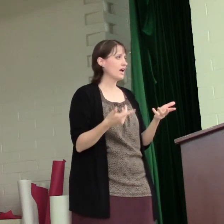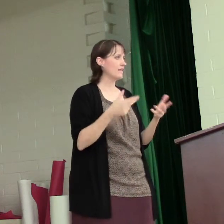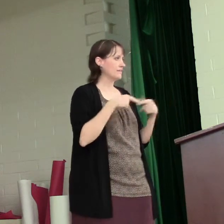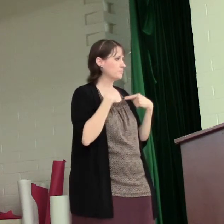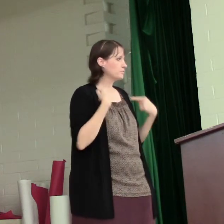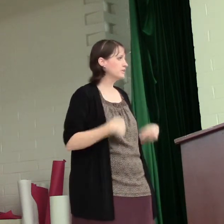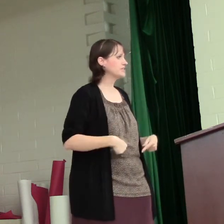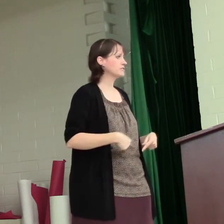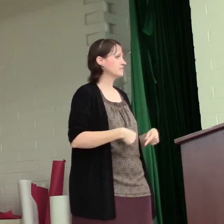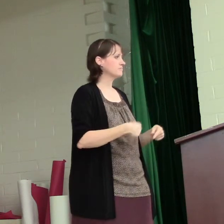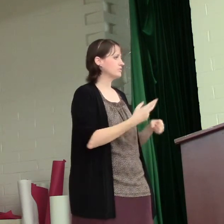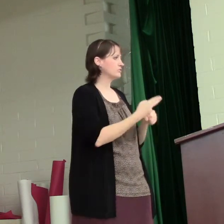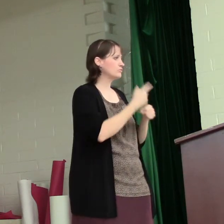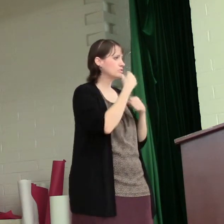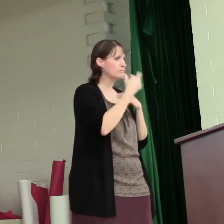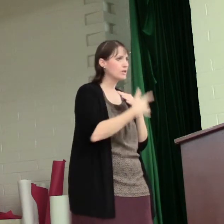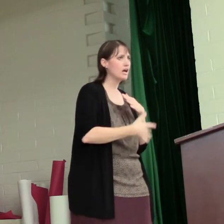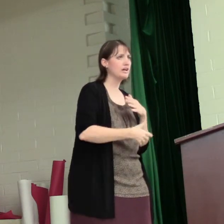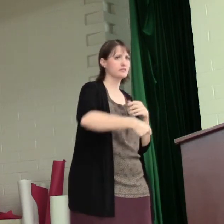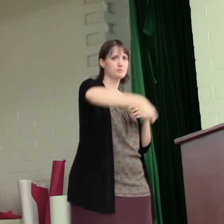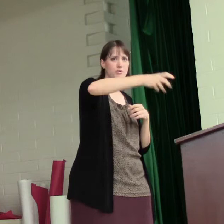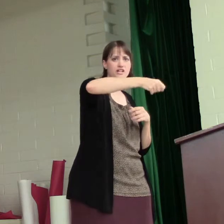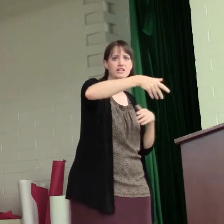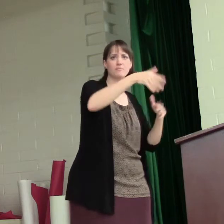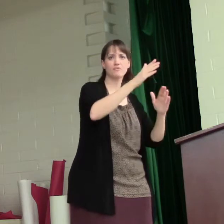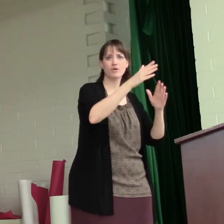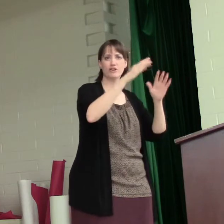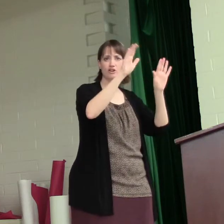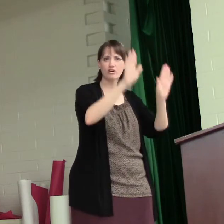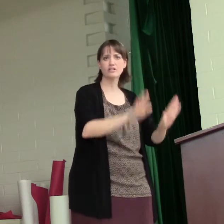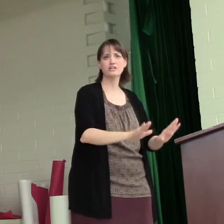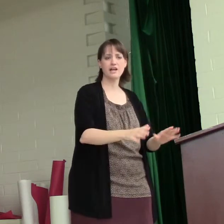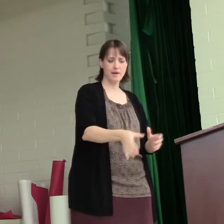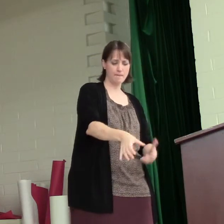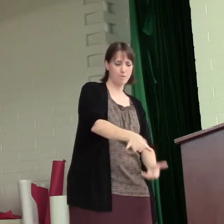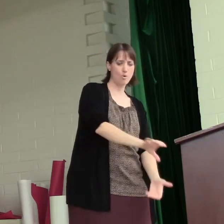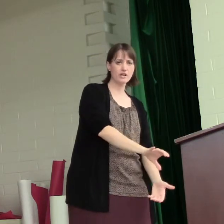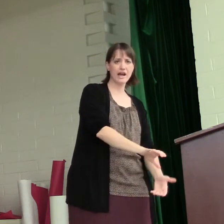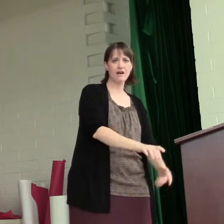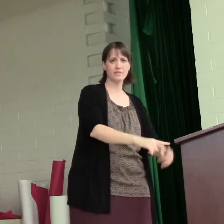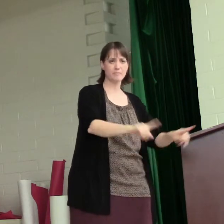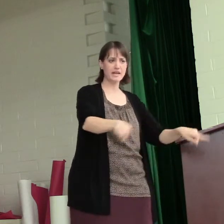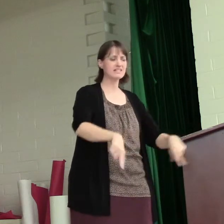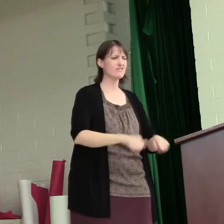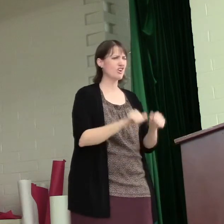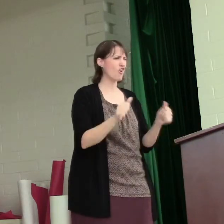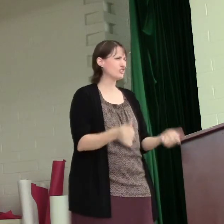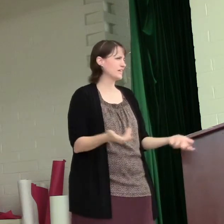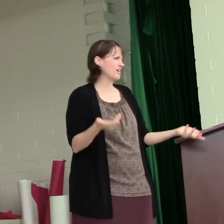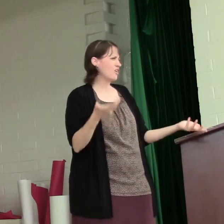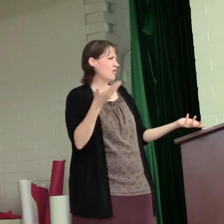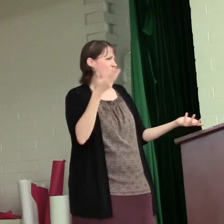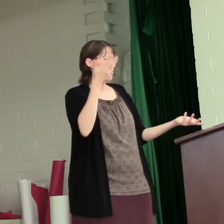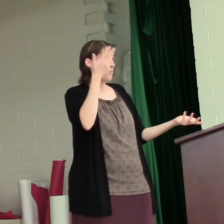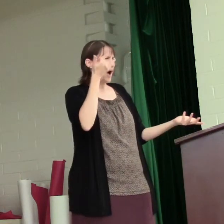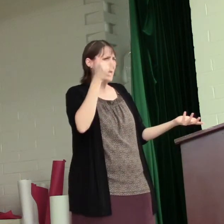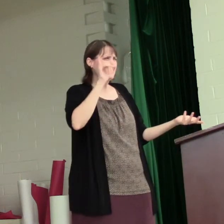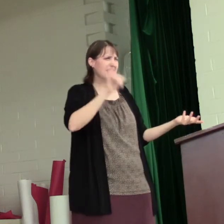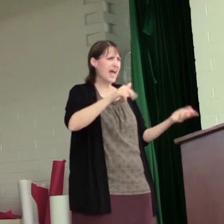And then the priest used the blood, sprinkled it before the curtain, poured it out at the base of the altar. Why is that